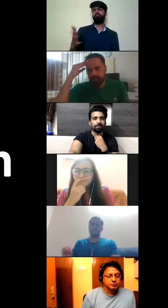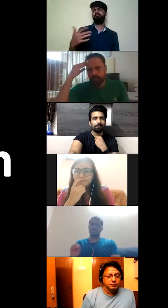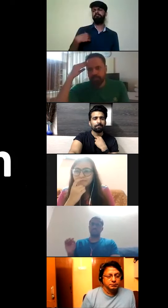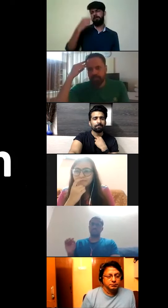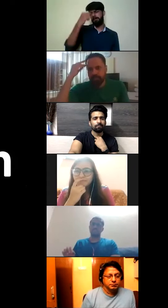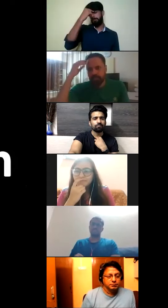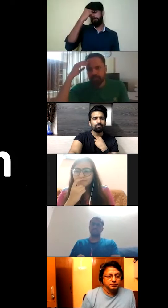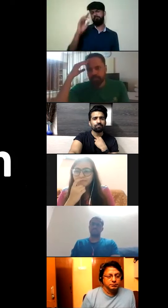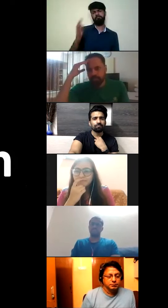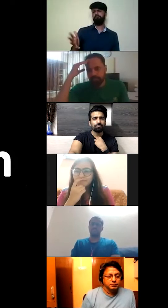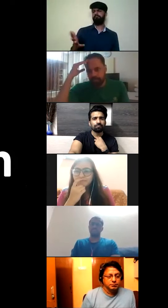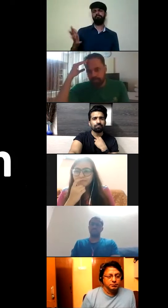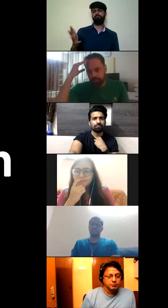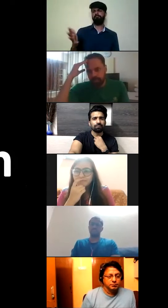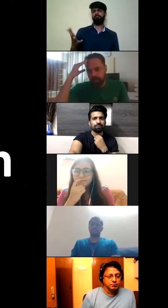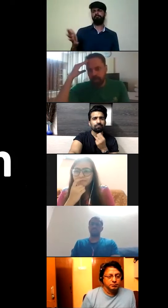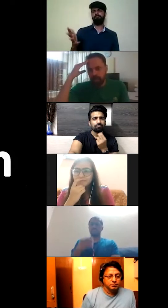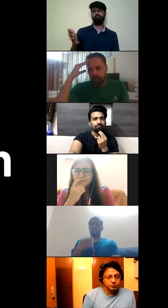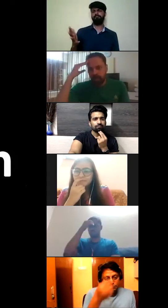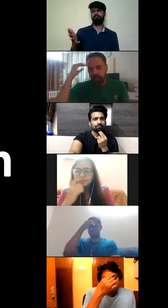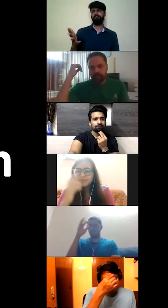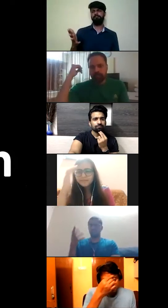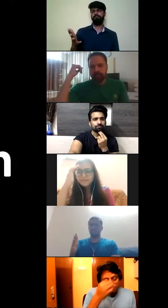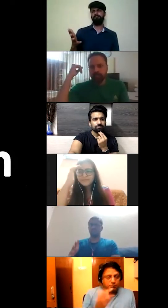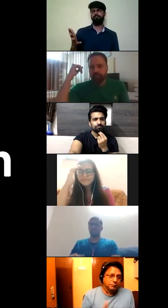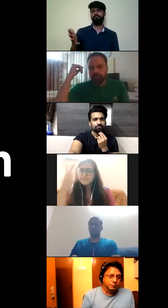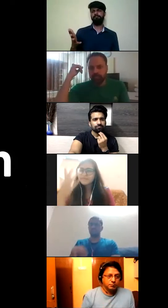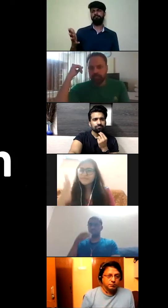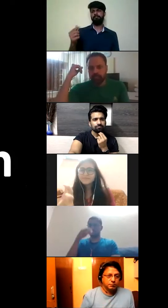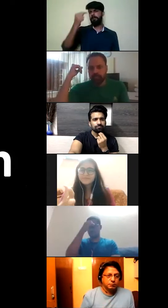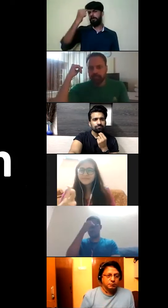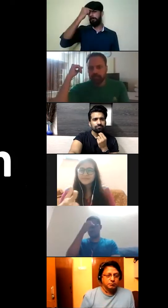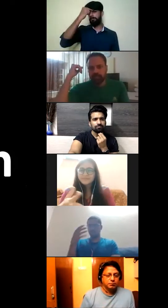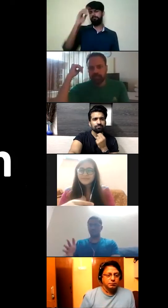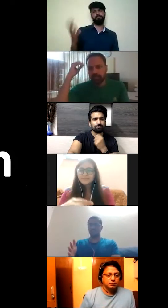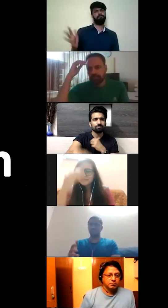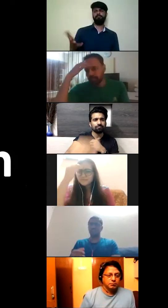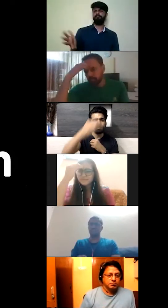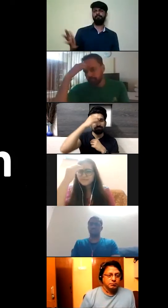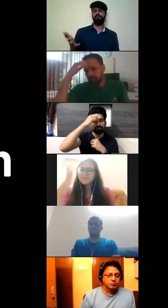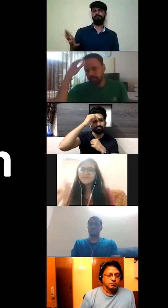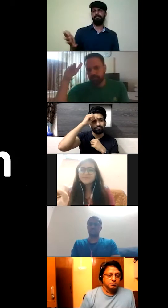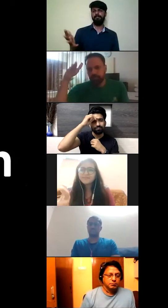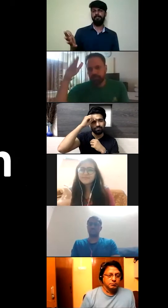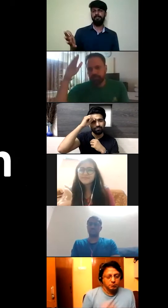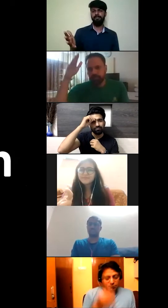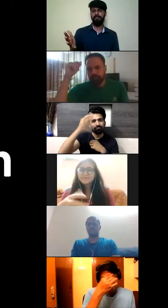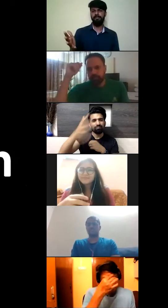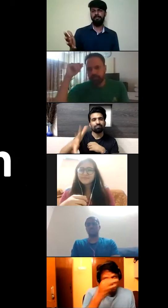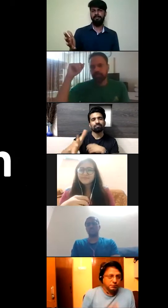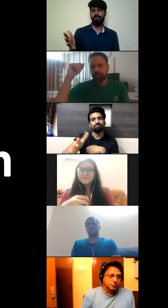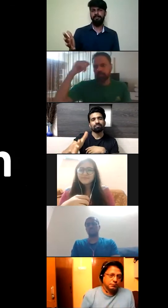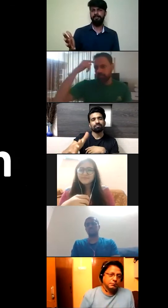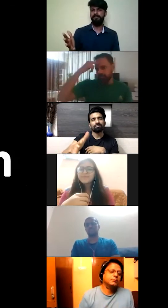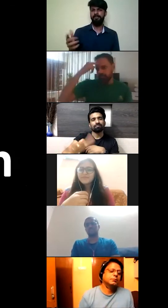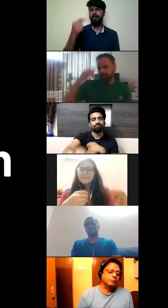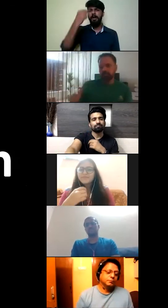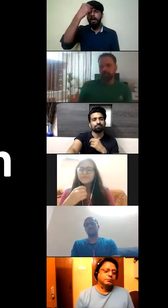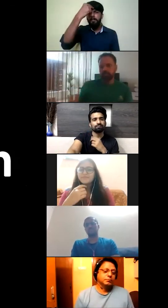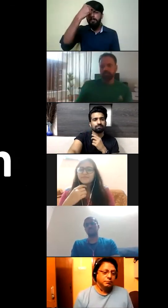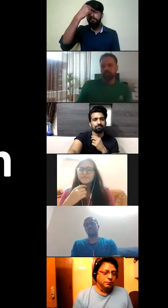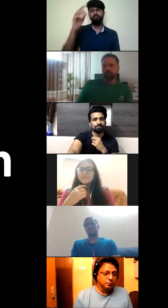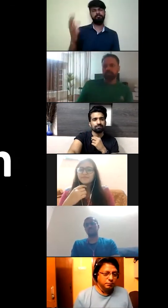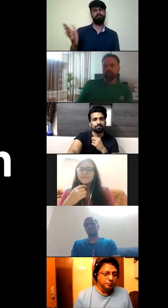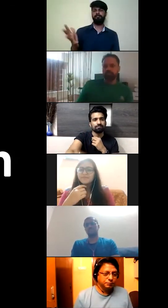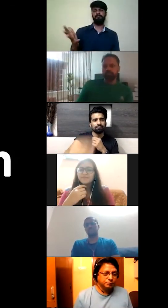This is the one sign, and other you can sign problem, not. So you can sign it in a two manners,